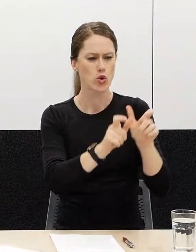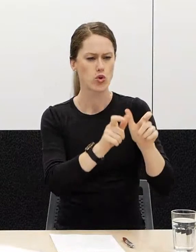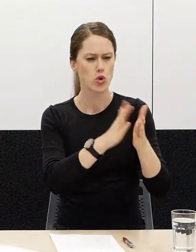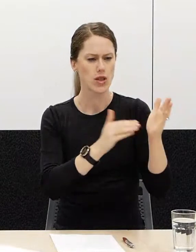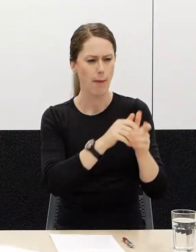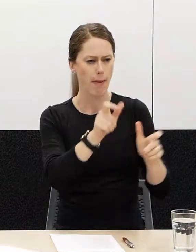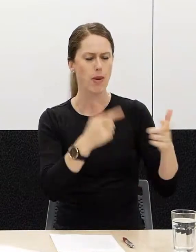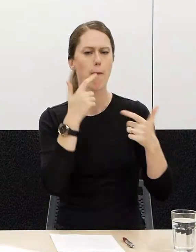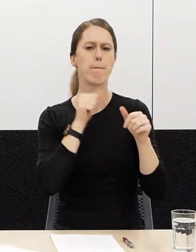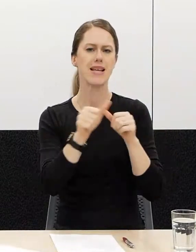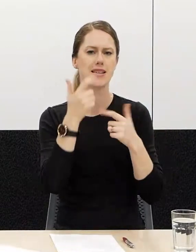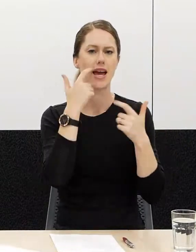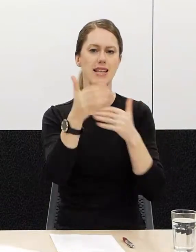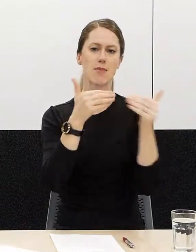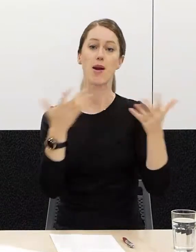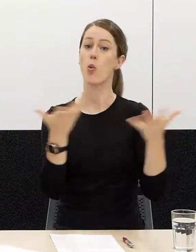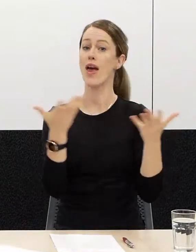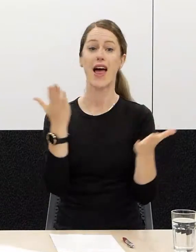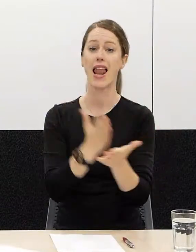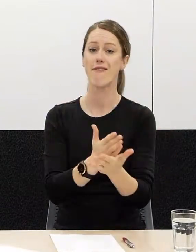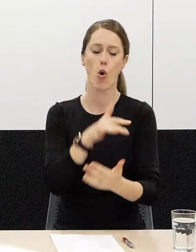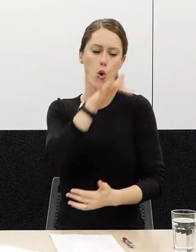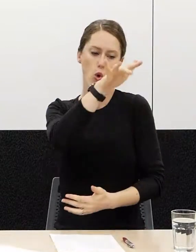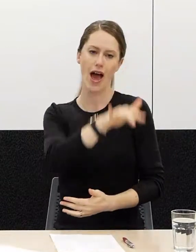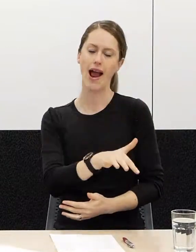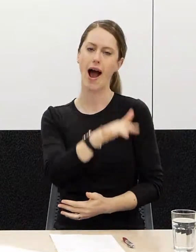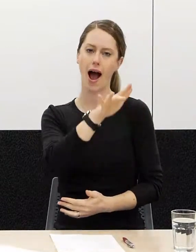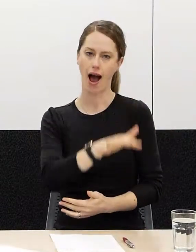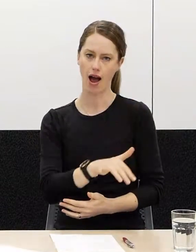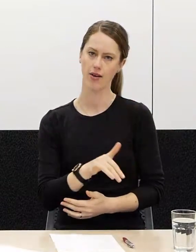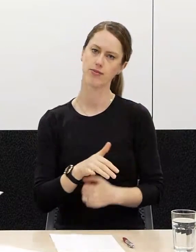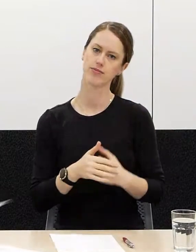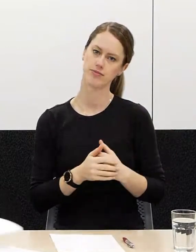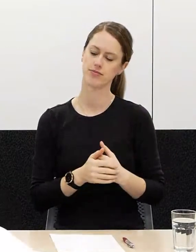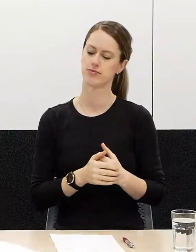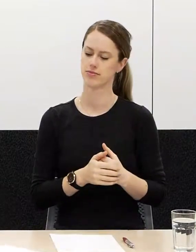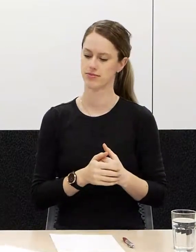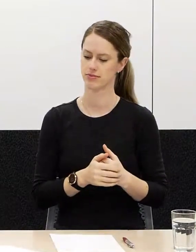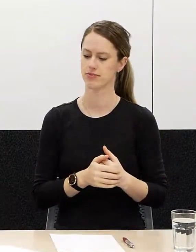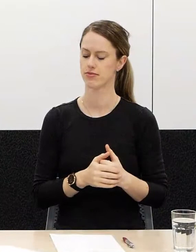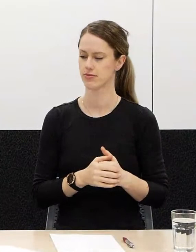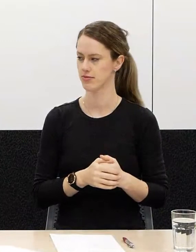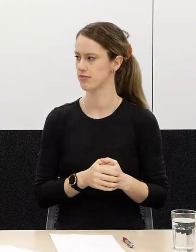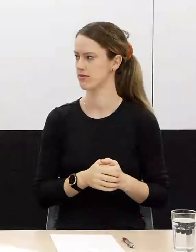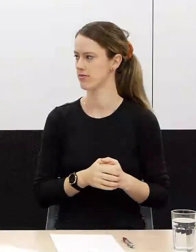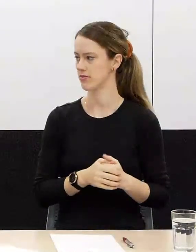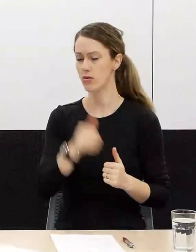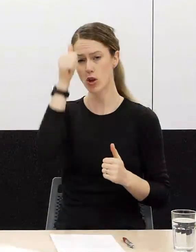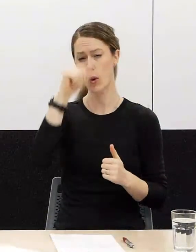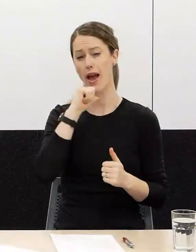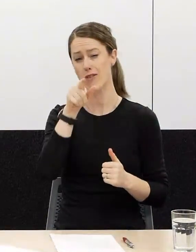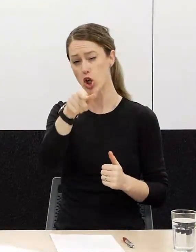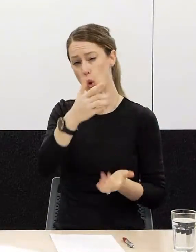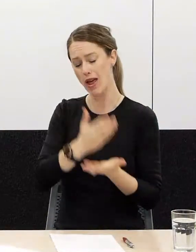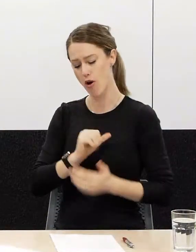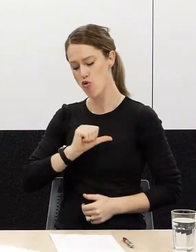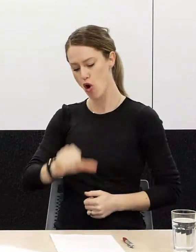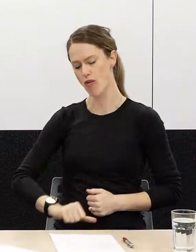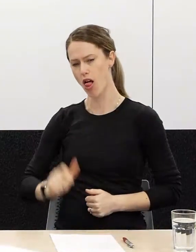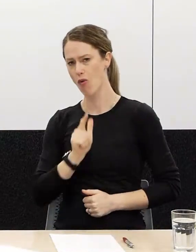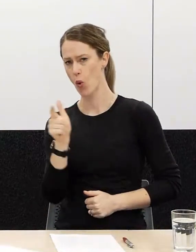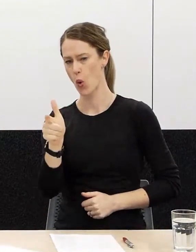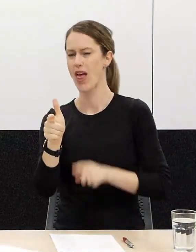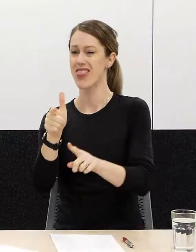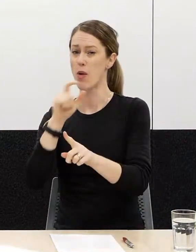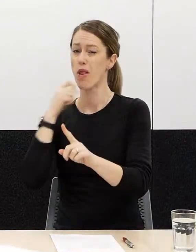cancer care, regardless of where they live or who they are. We know that We know that if you live in a rural environment,